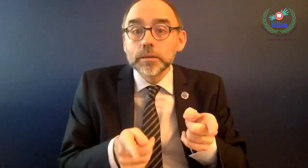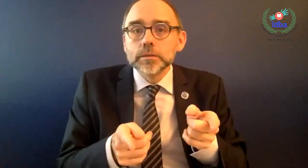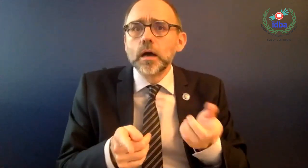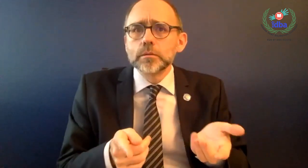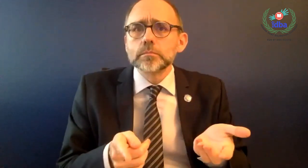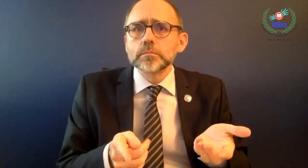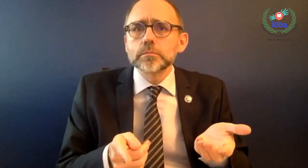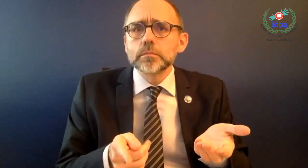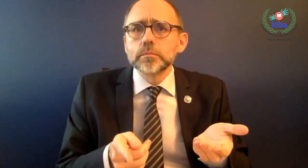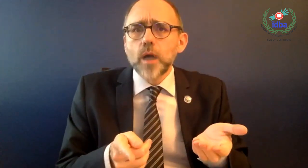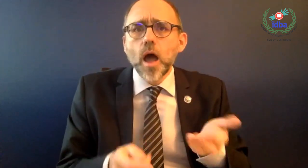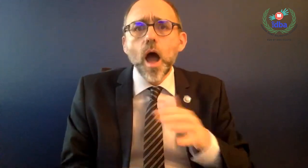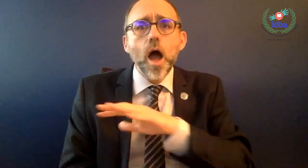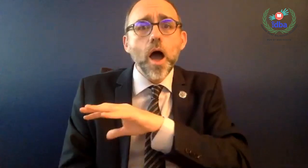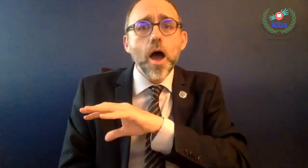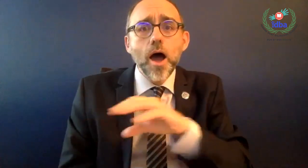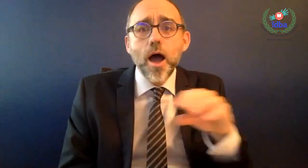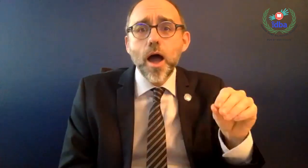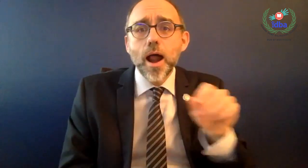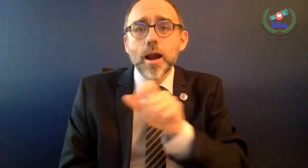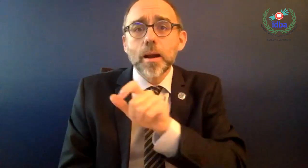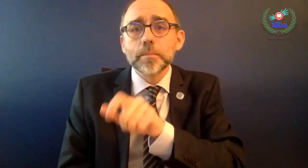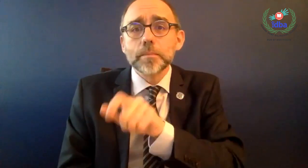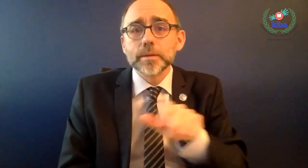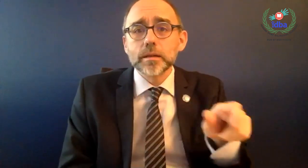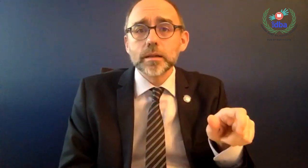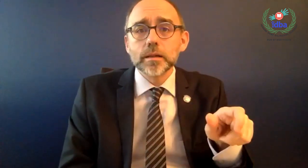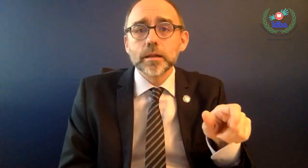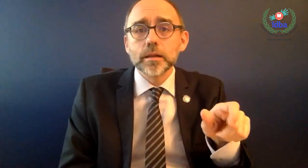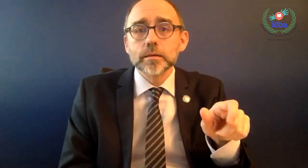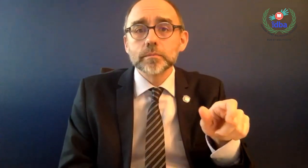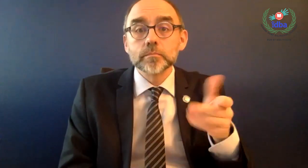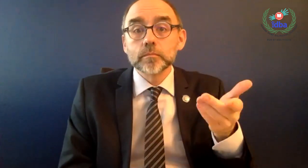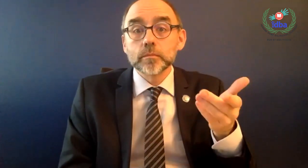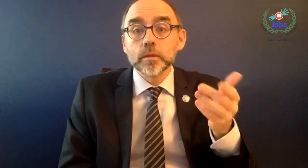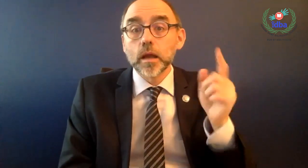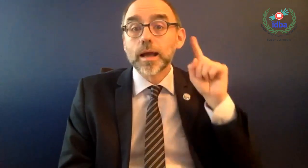must. It is not an option. It is not mere an option. All the people,